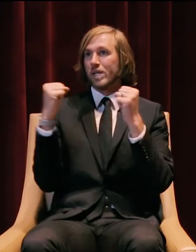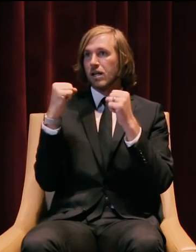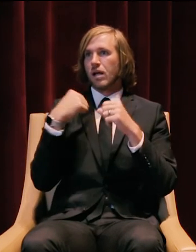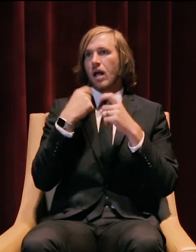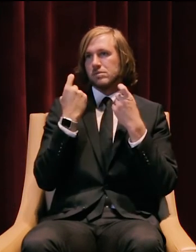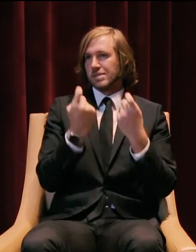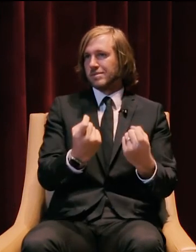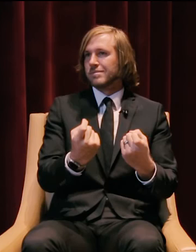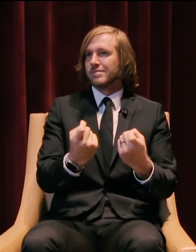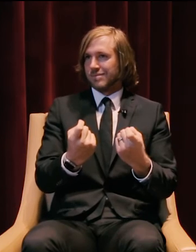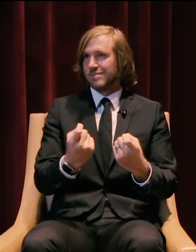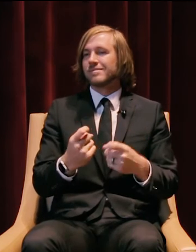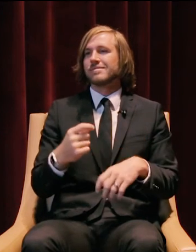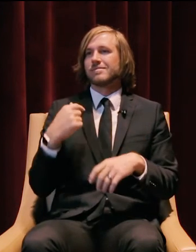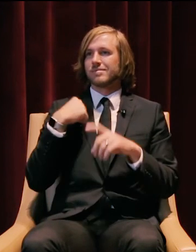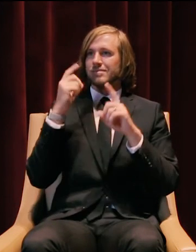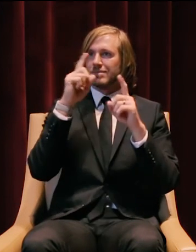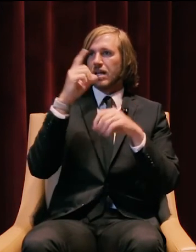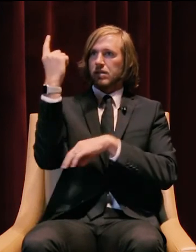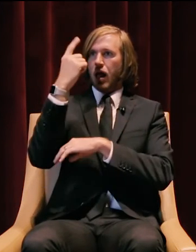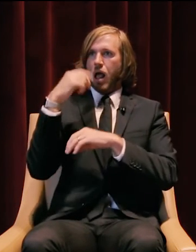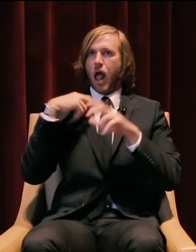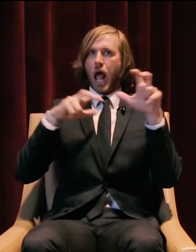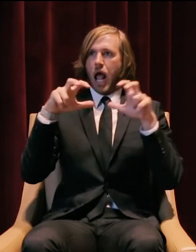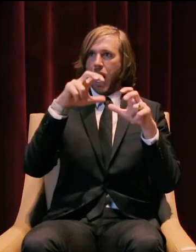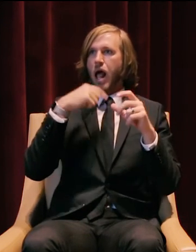snow ski, and I go on day hikes.